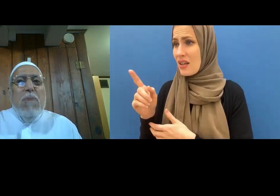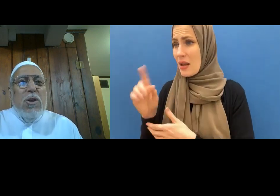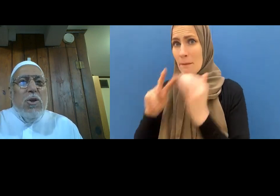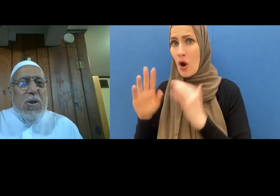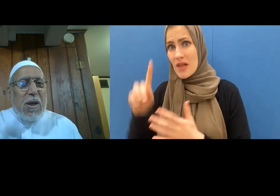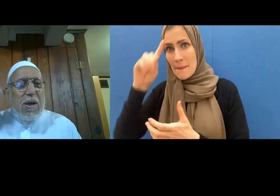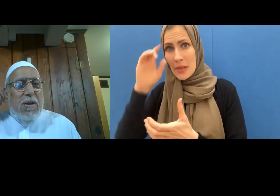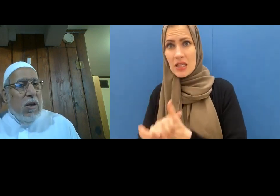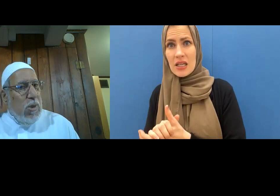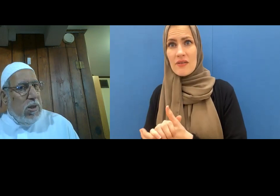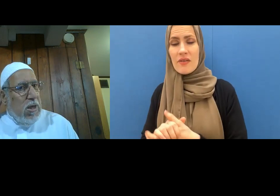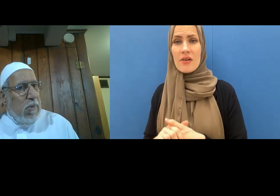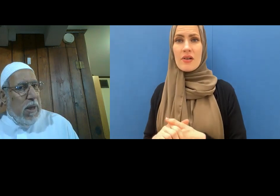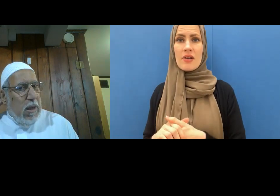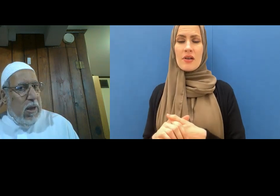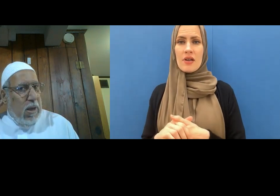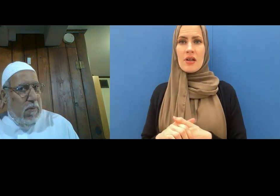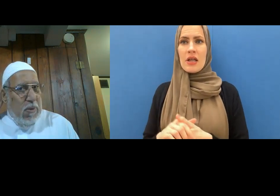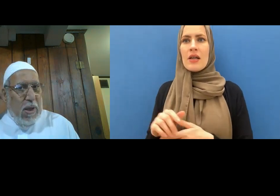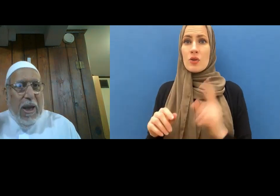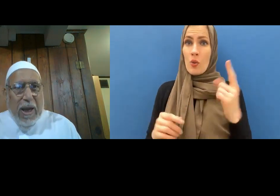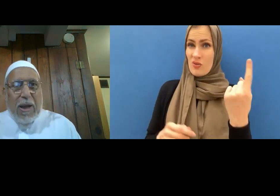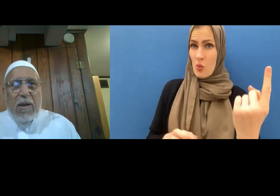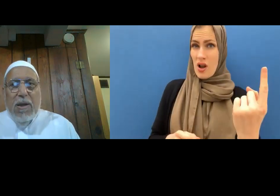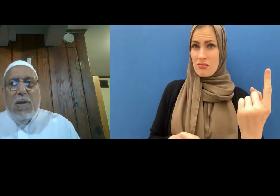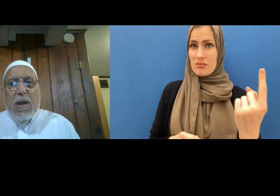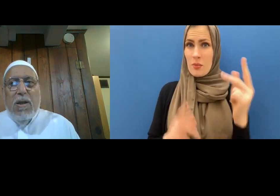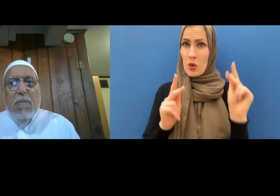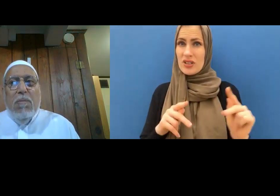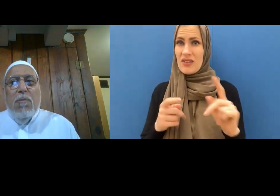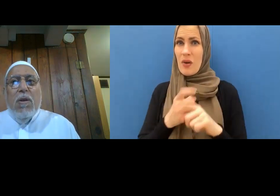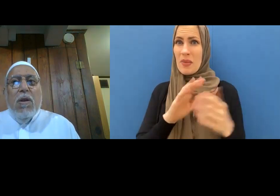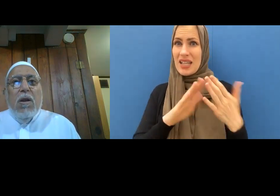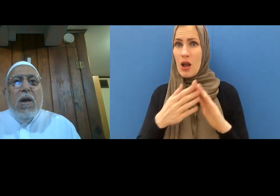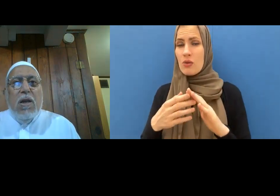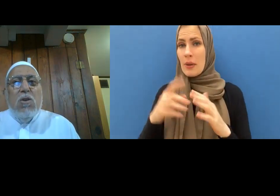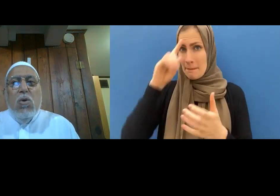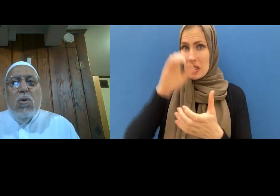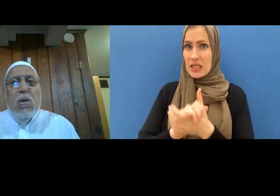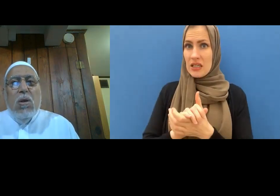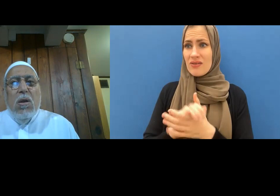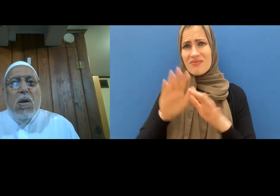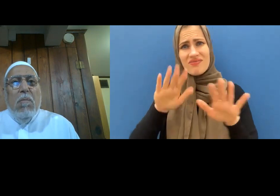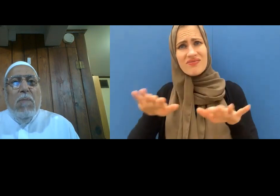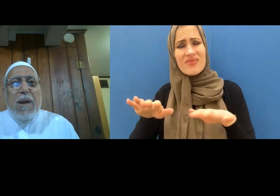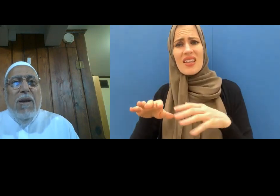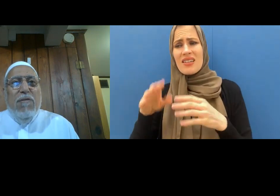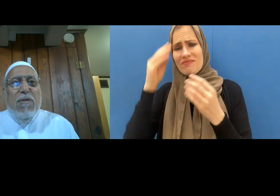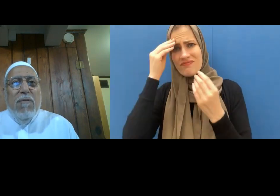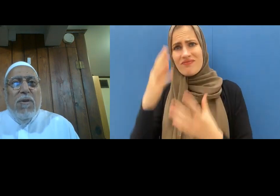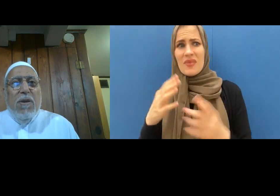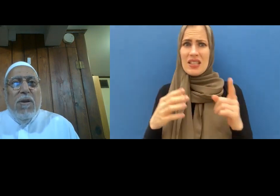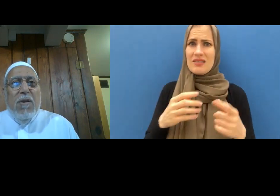these messengers that were sent by Allah. And he's telling them his own